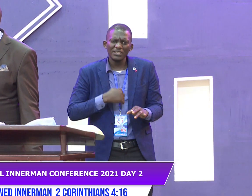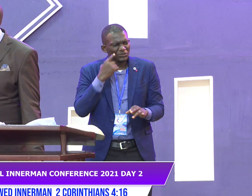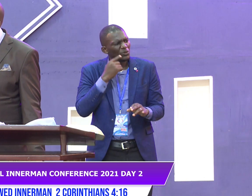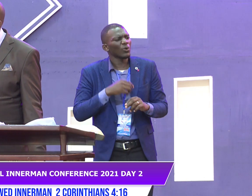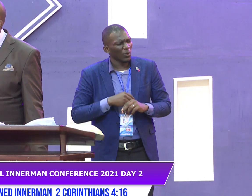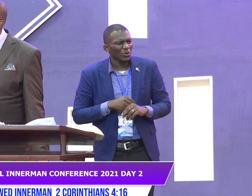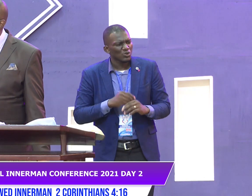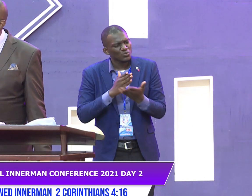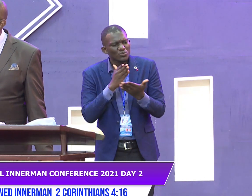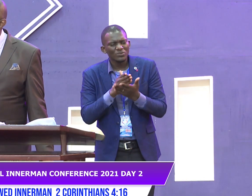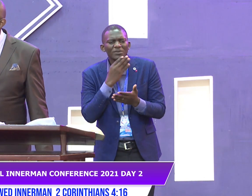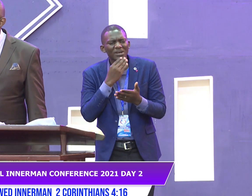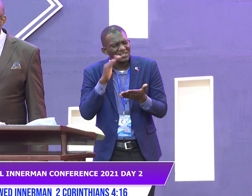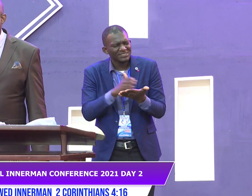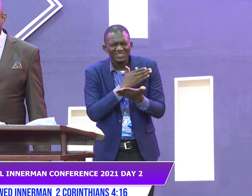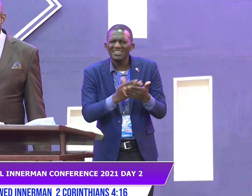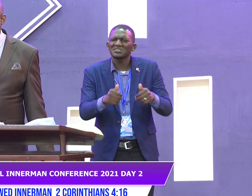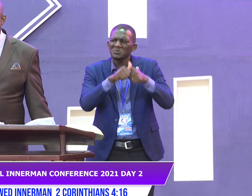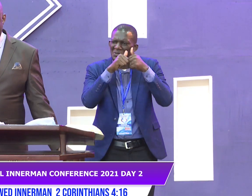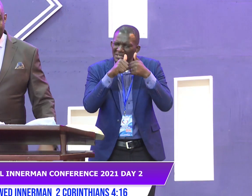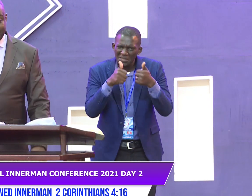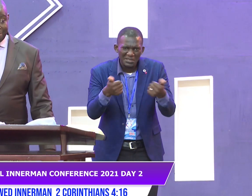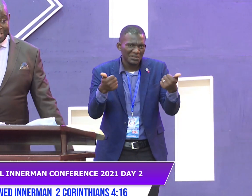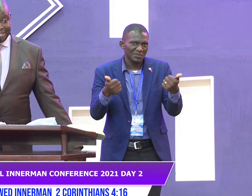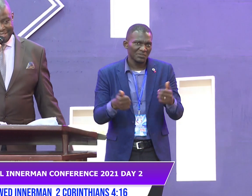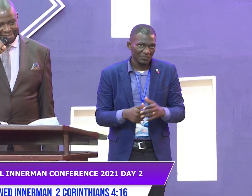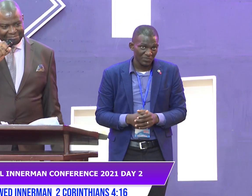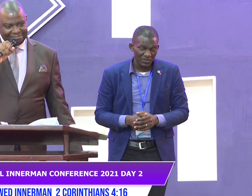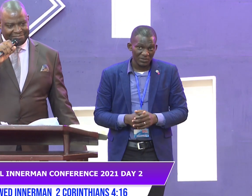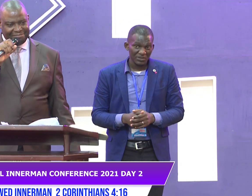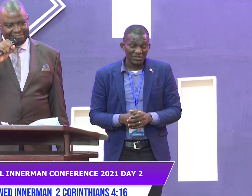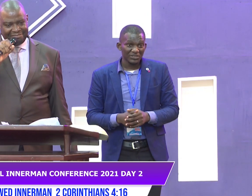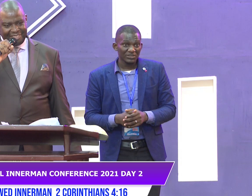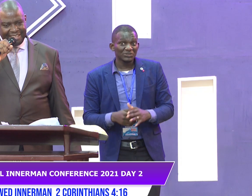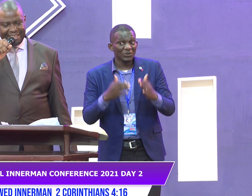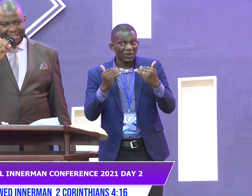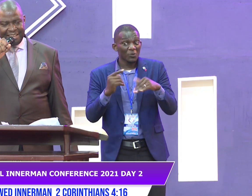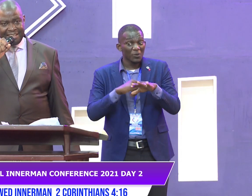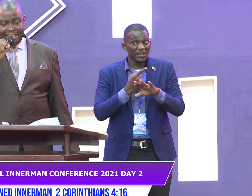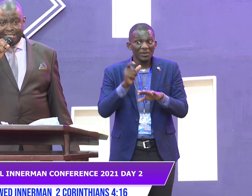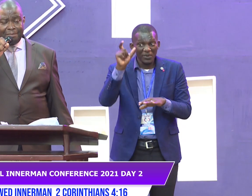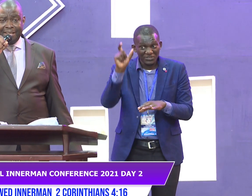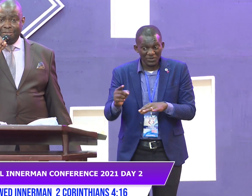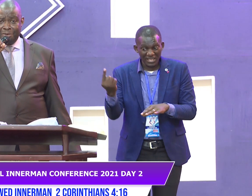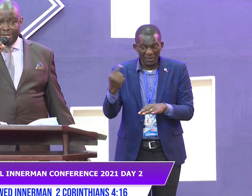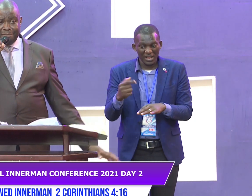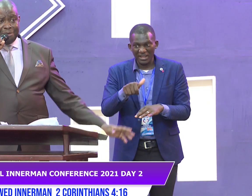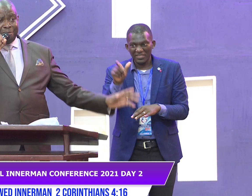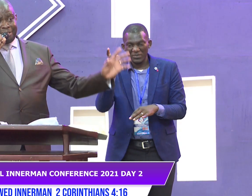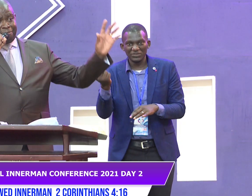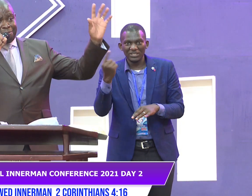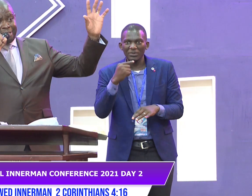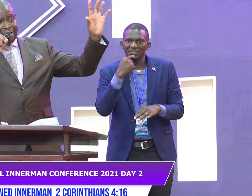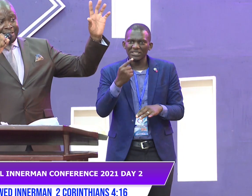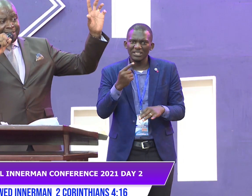To me, I felt like he had sung well. Eyali nga prompter bwe yajja. Just as the prompter by them came.